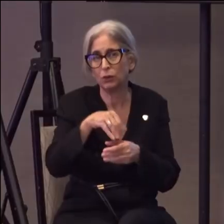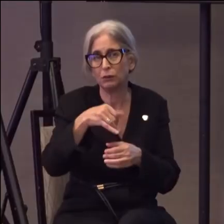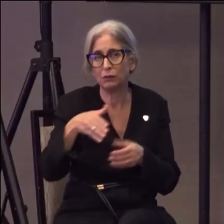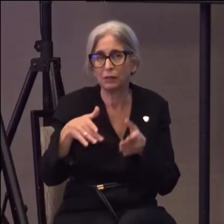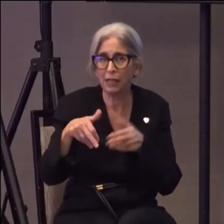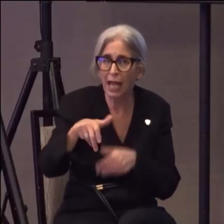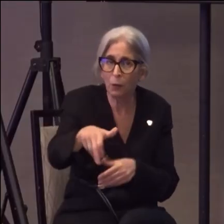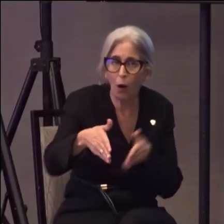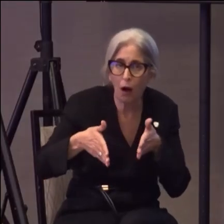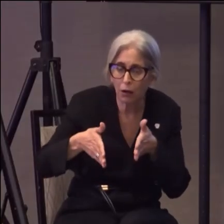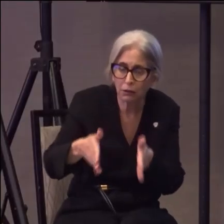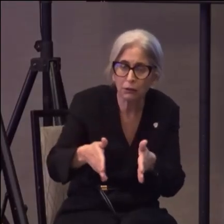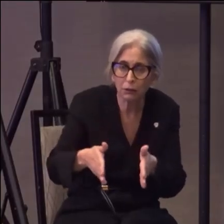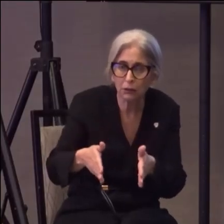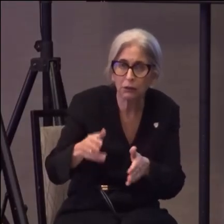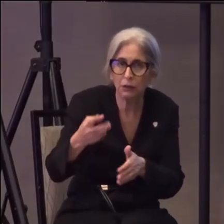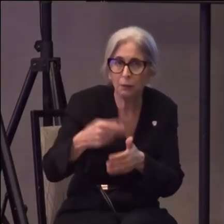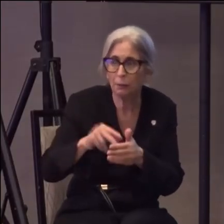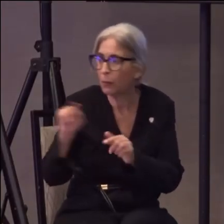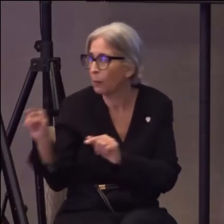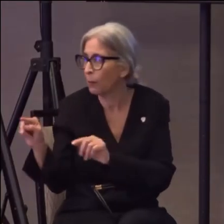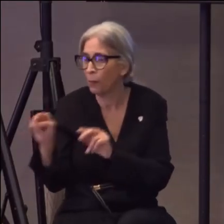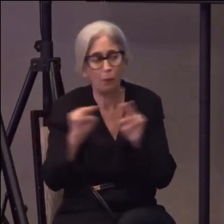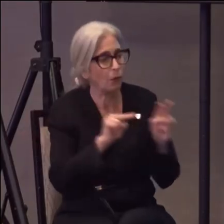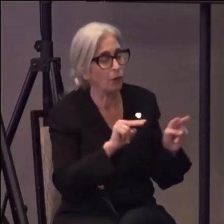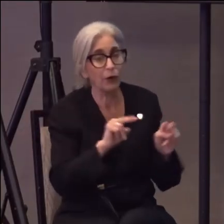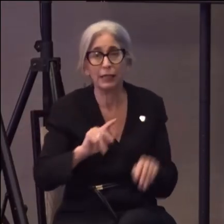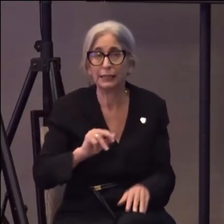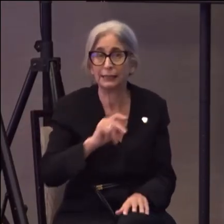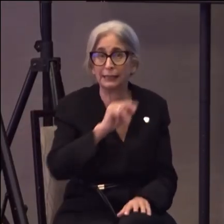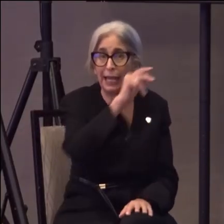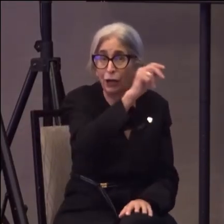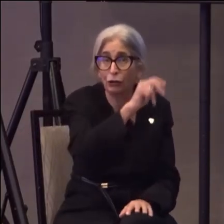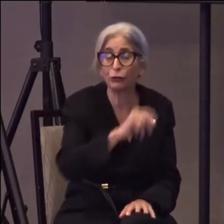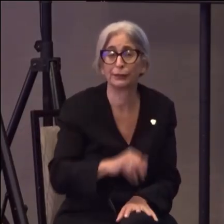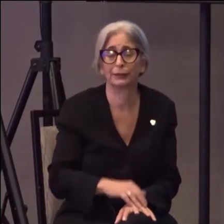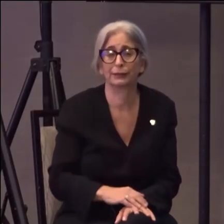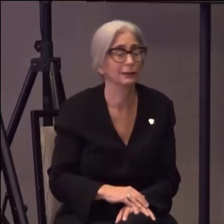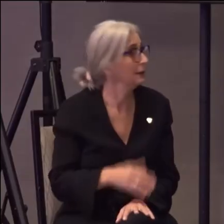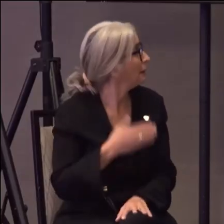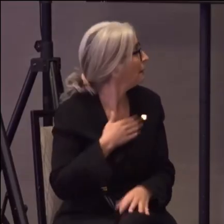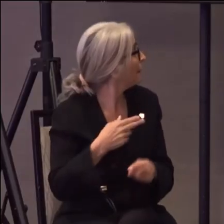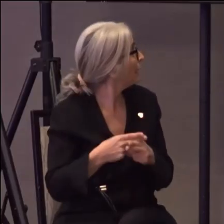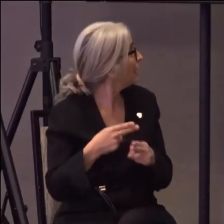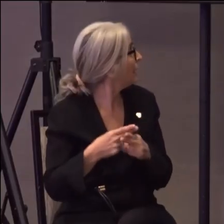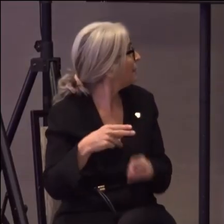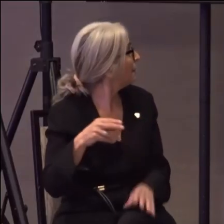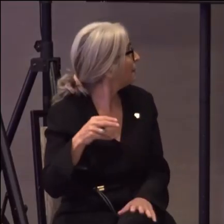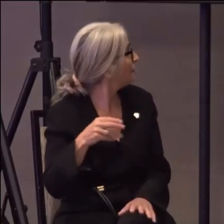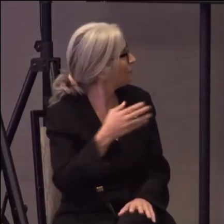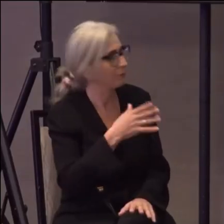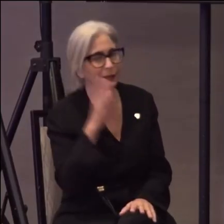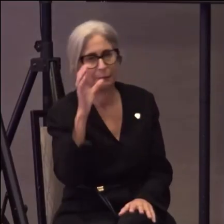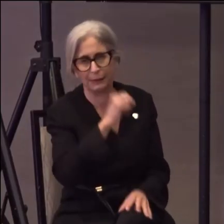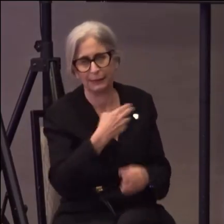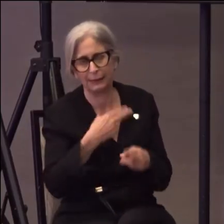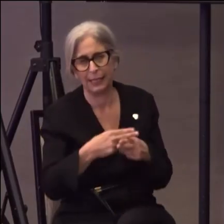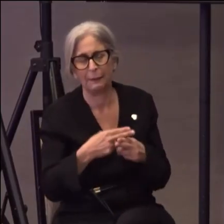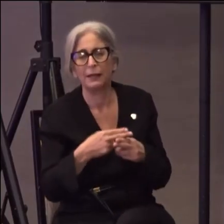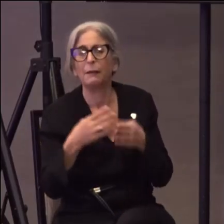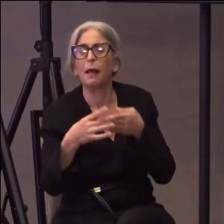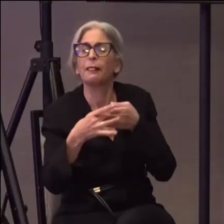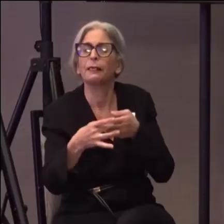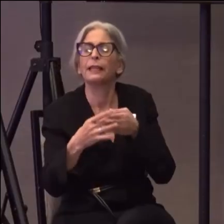sidewalks, footways, stairs. My name is Sami Yassin. I am the lead